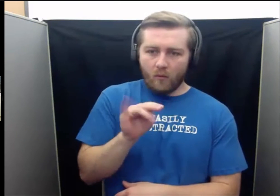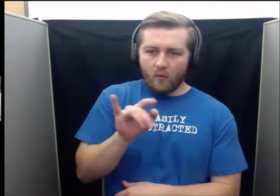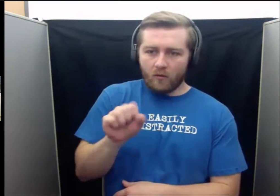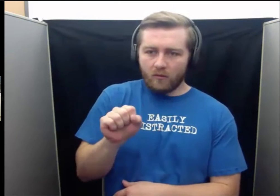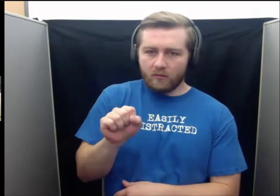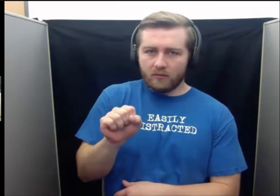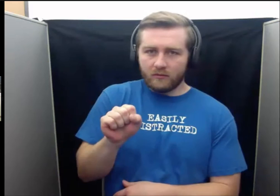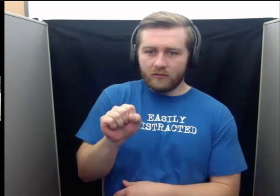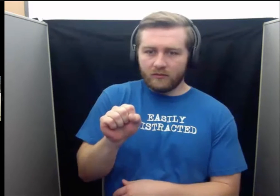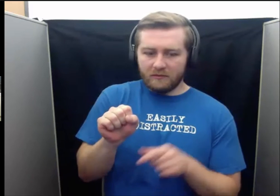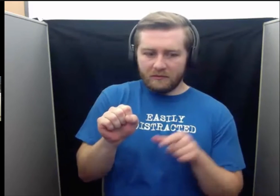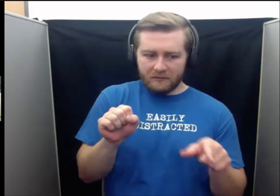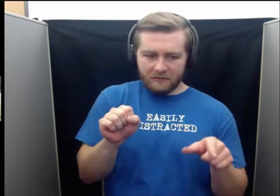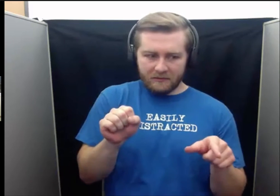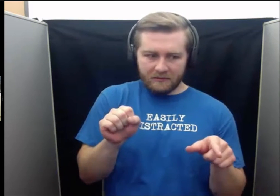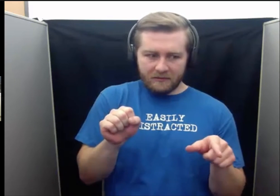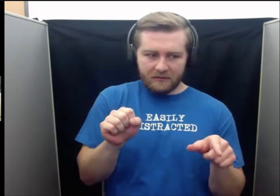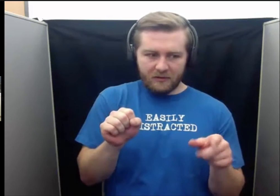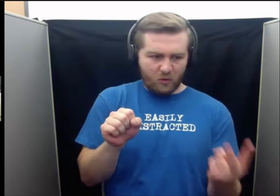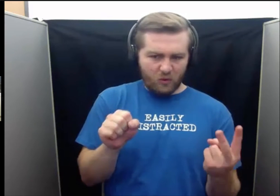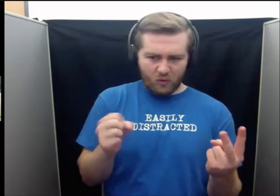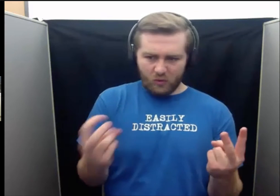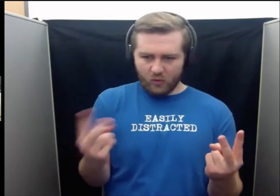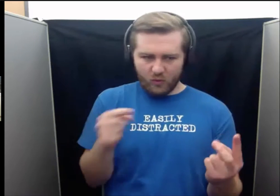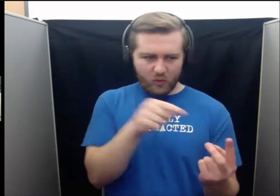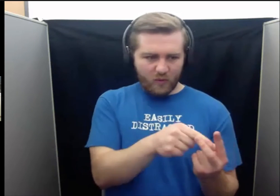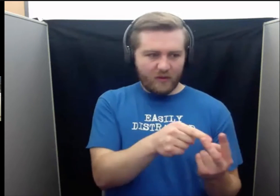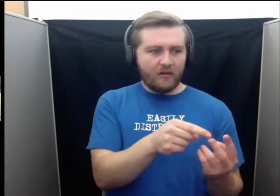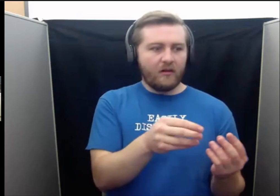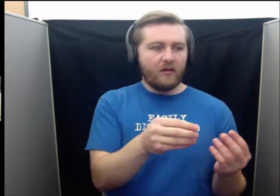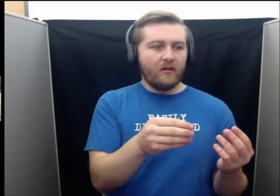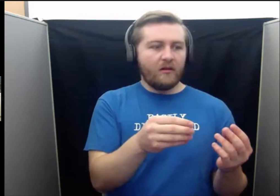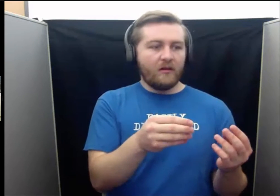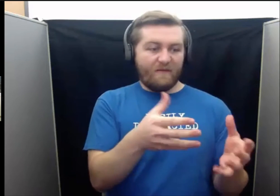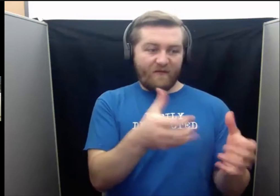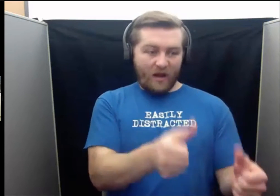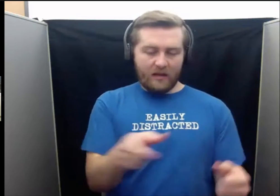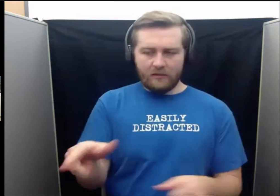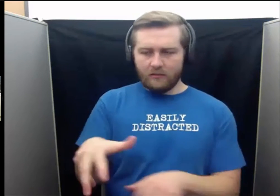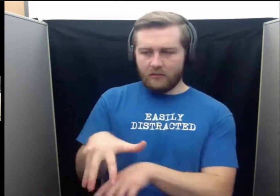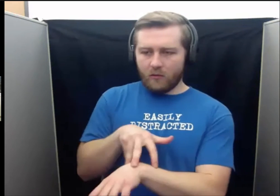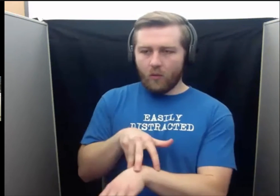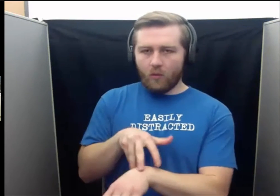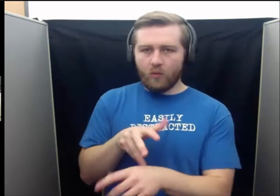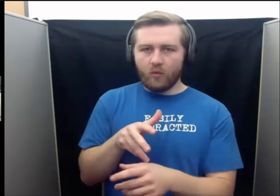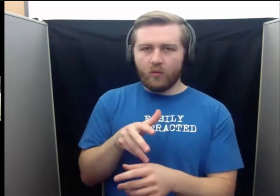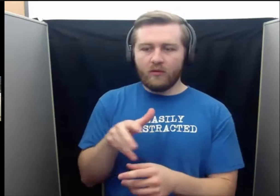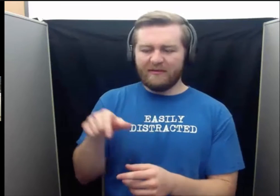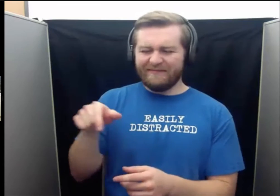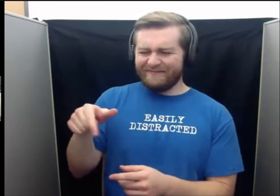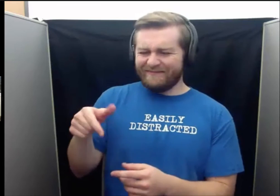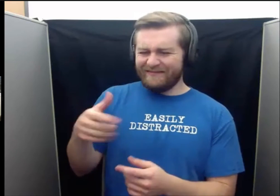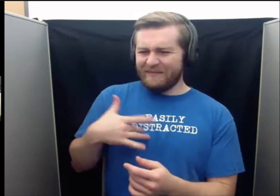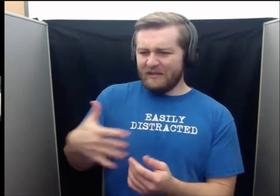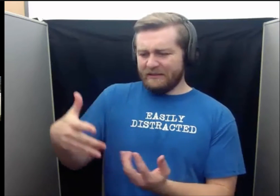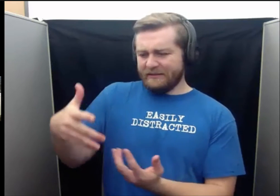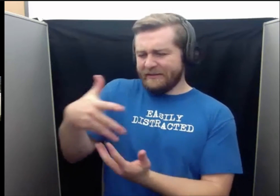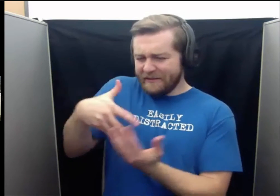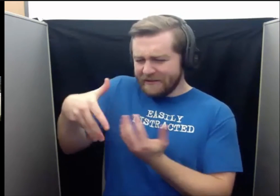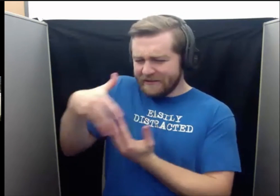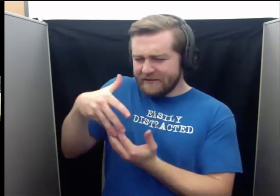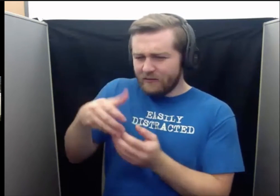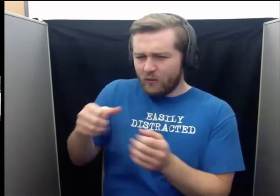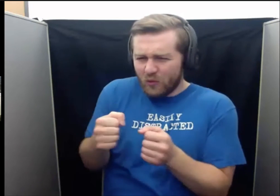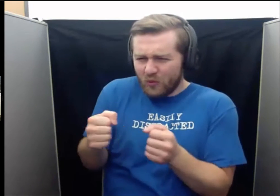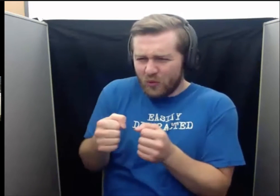ones moving quickly have more space between the molecules. The cold ones are usually kind of bunched up.